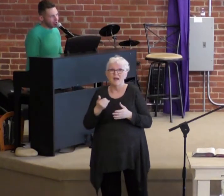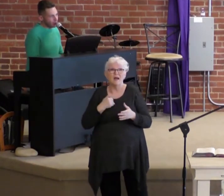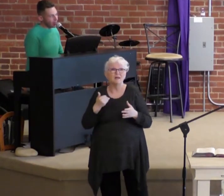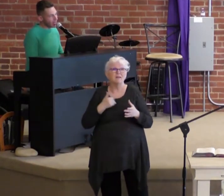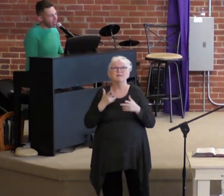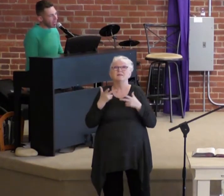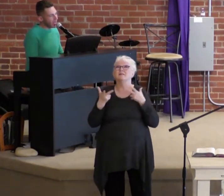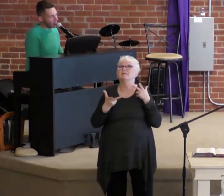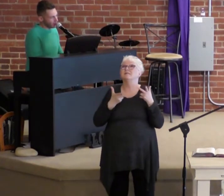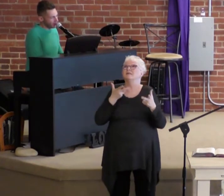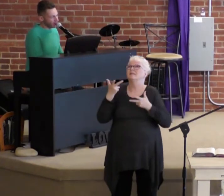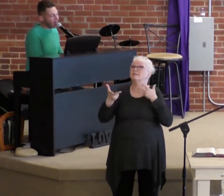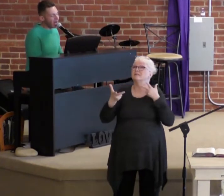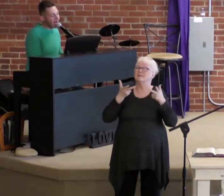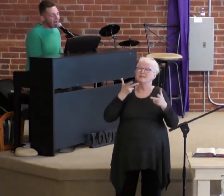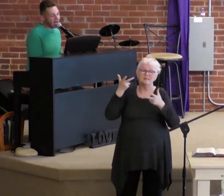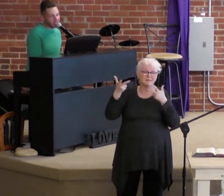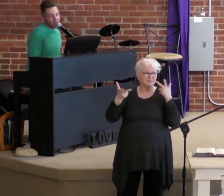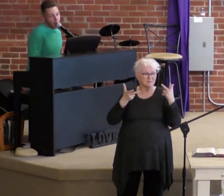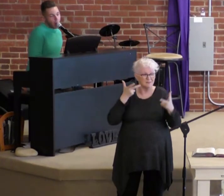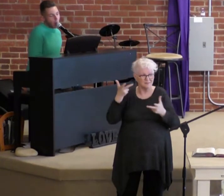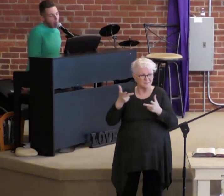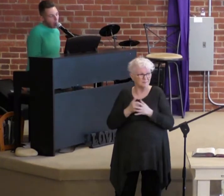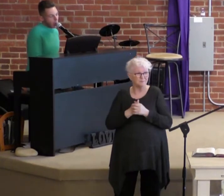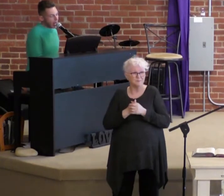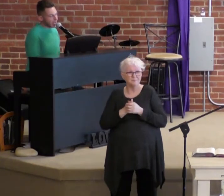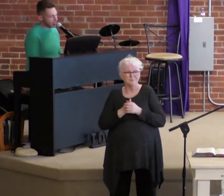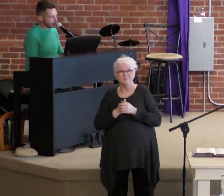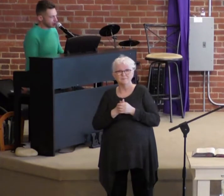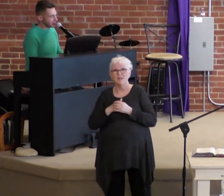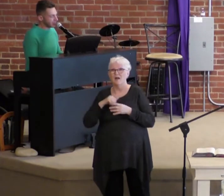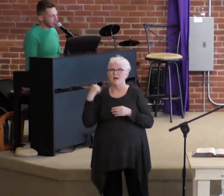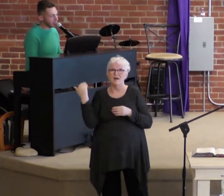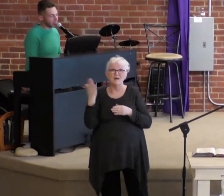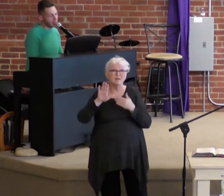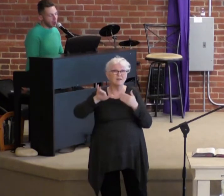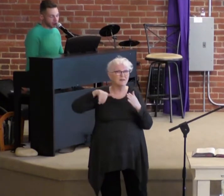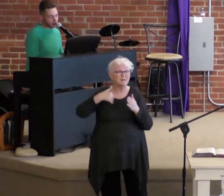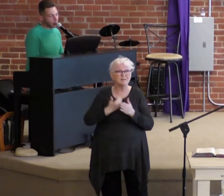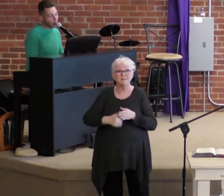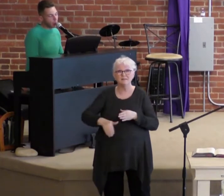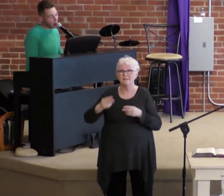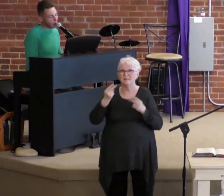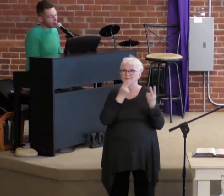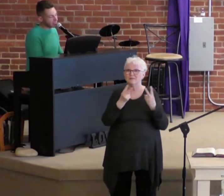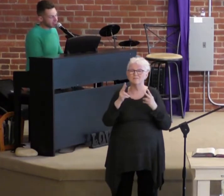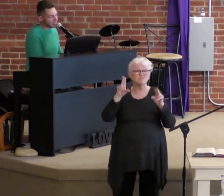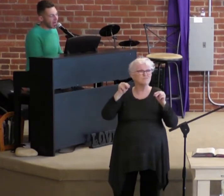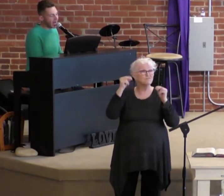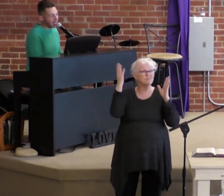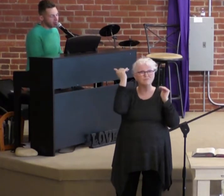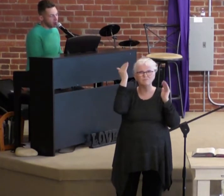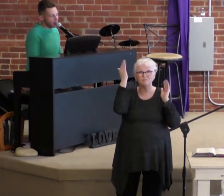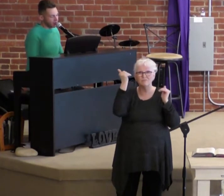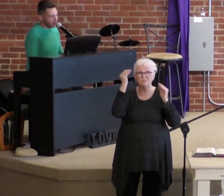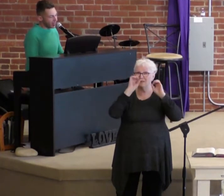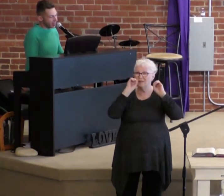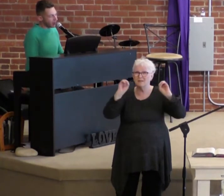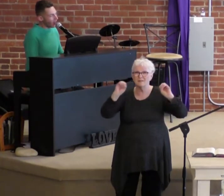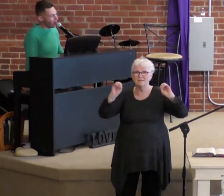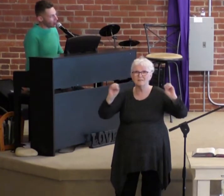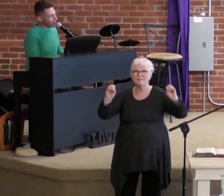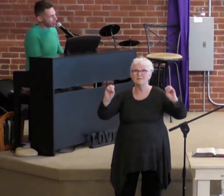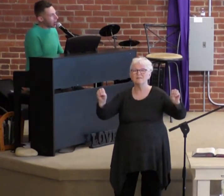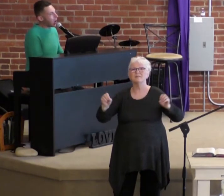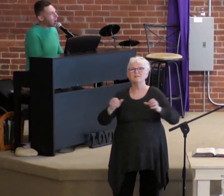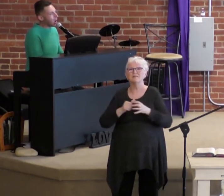cries rang out with fright. All I could see was no hope in sight. With